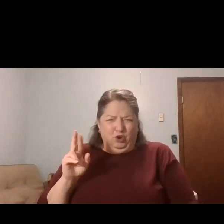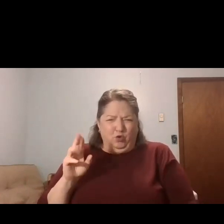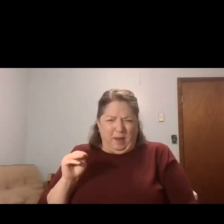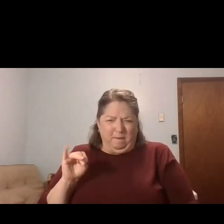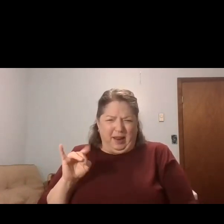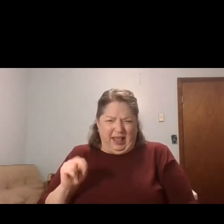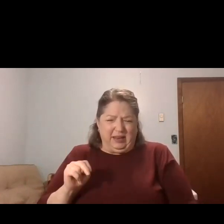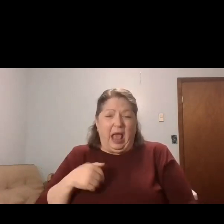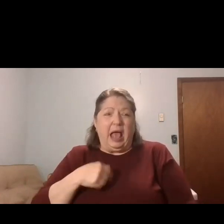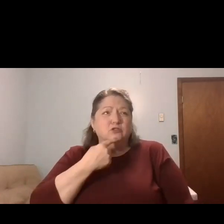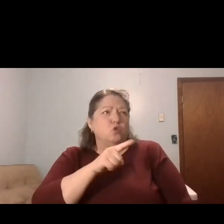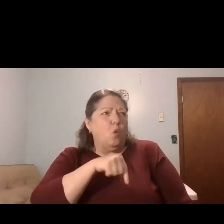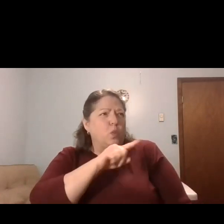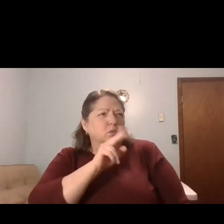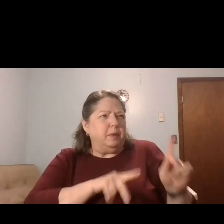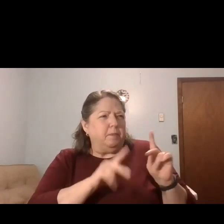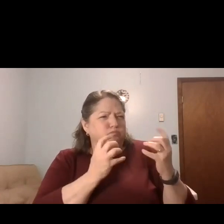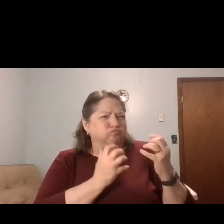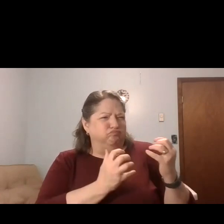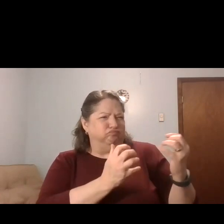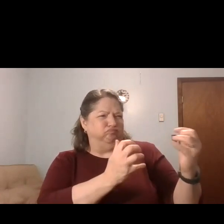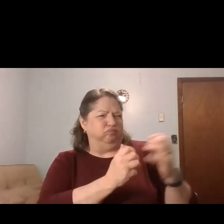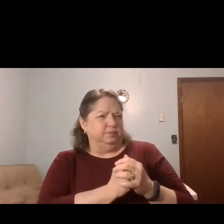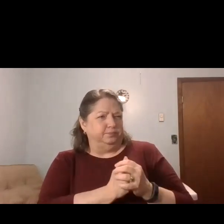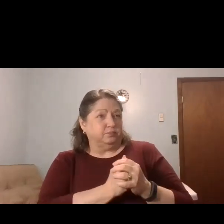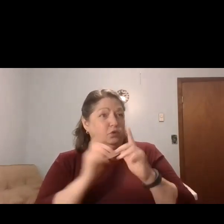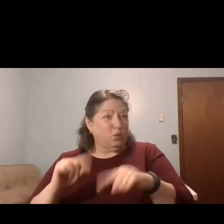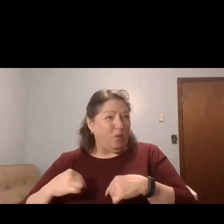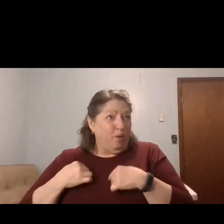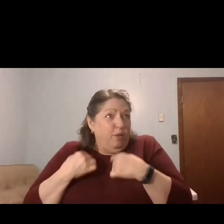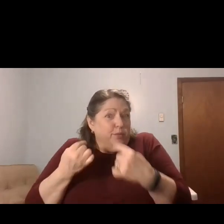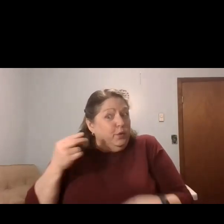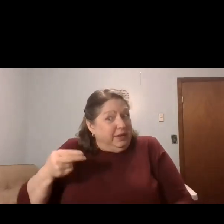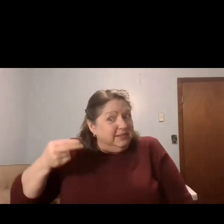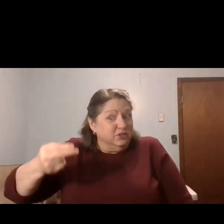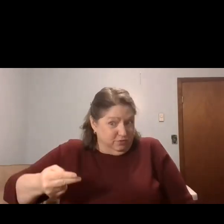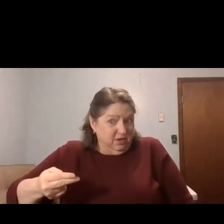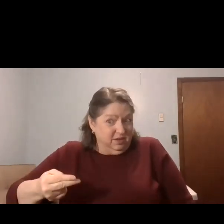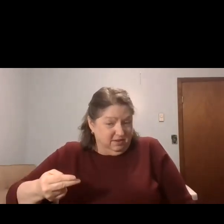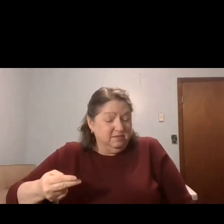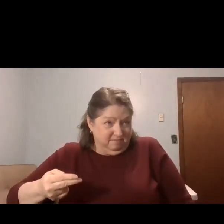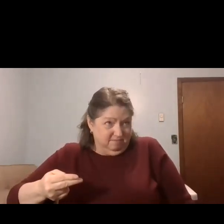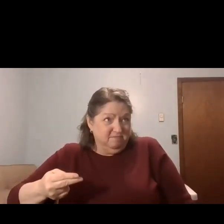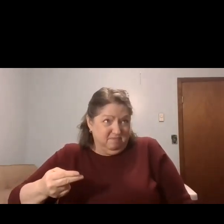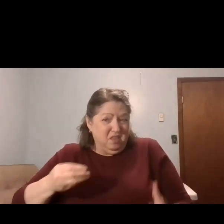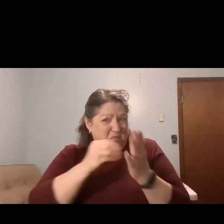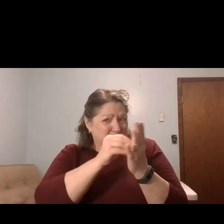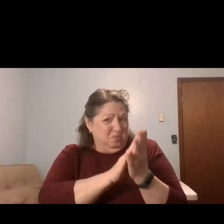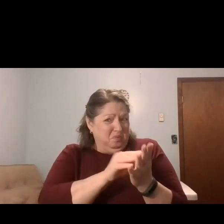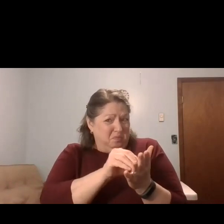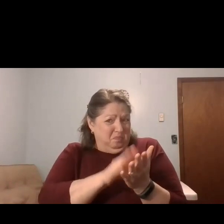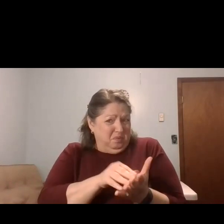packed crowd of worshipers that all through human history, as far as recorded time and doubtless